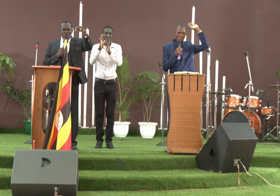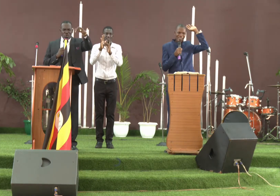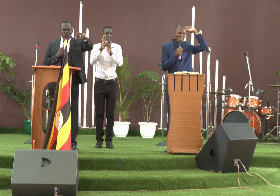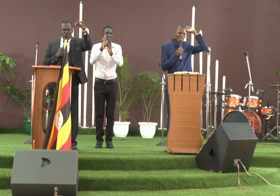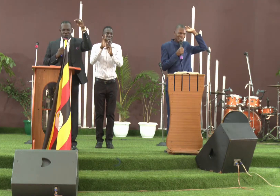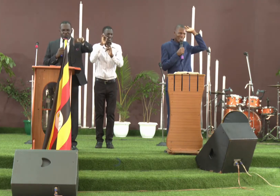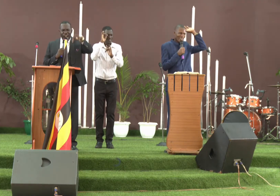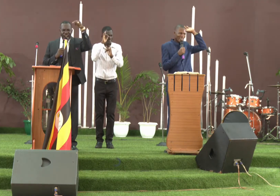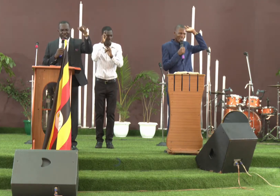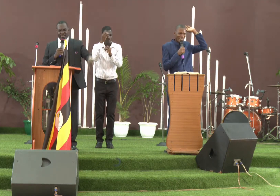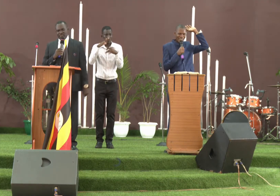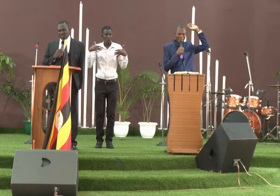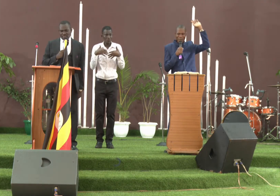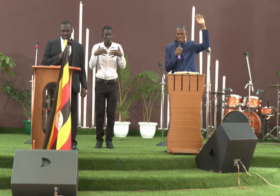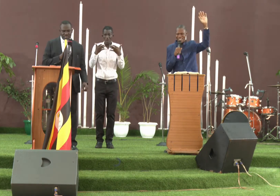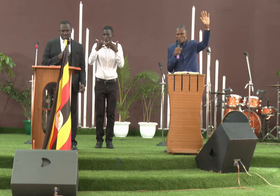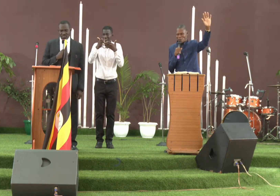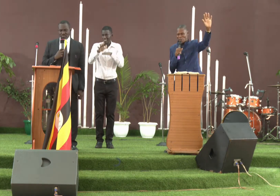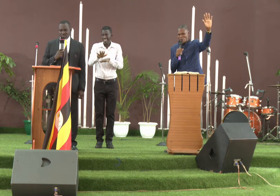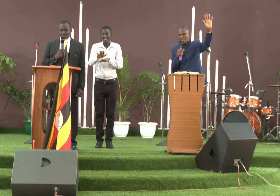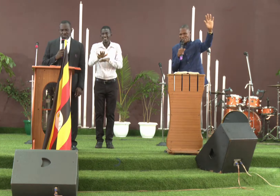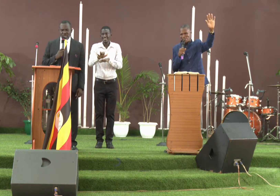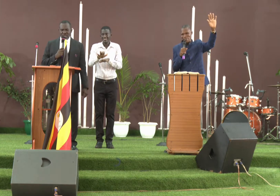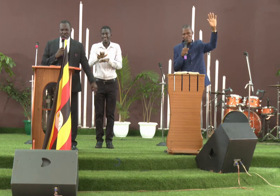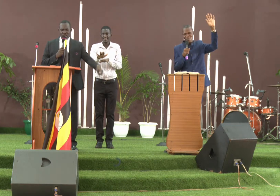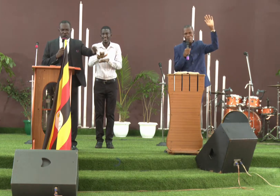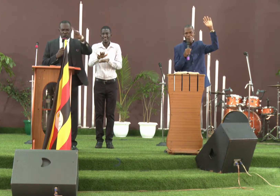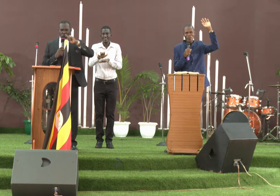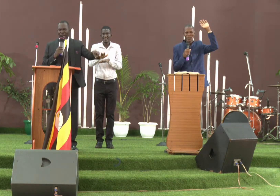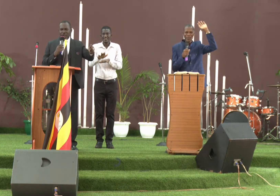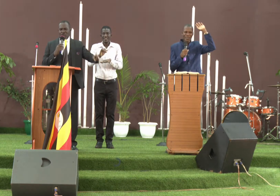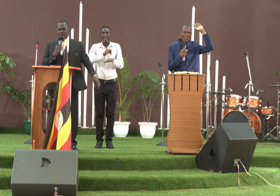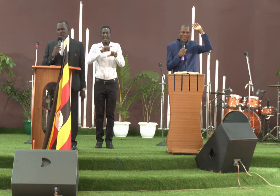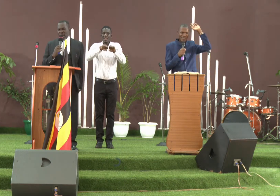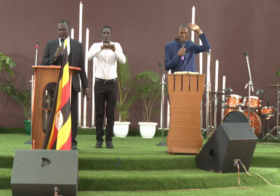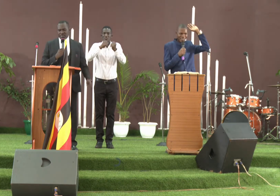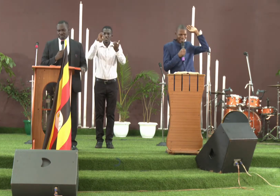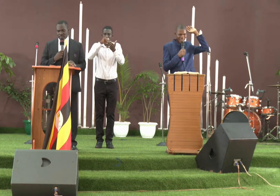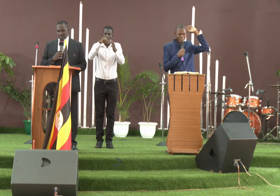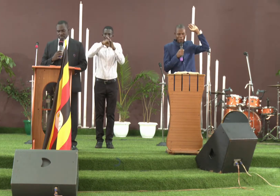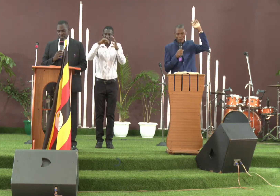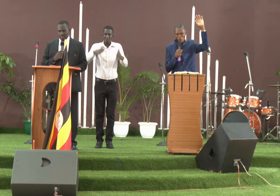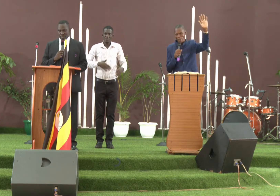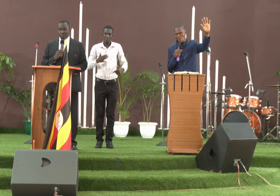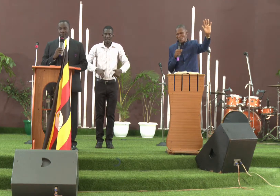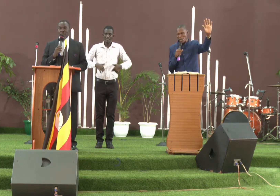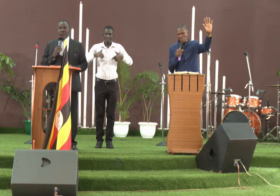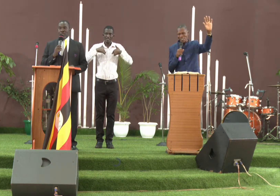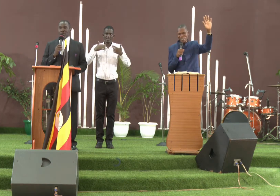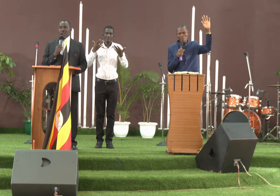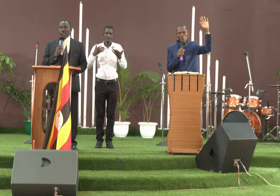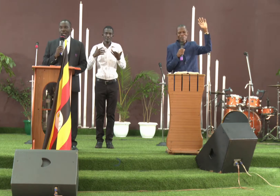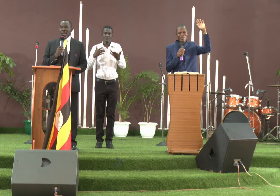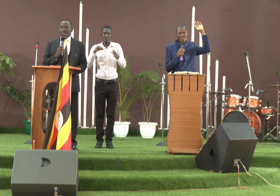Endowoza yokutyo kufa. The mindset of fear of death. Njikutula mu bulamu bwange. Njikutula mu bulamu